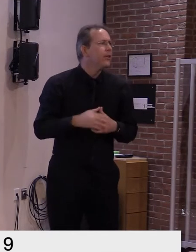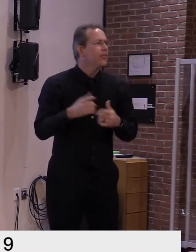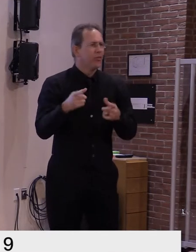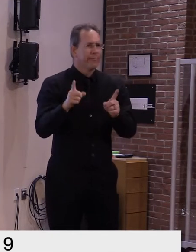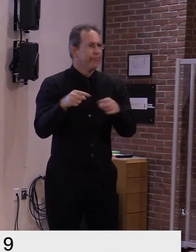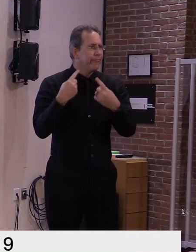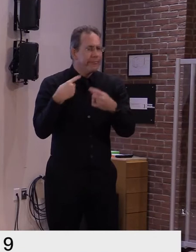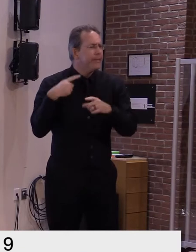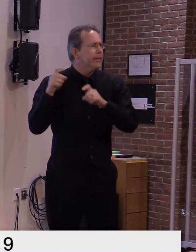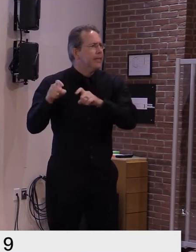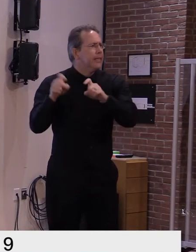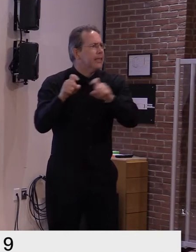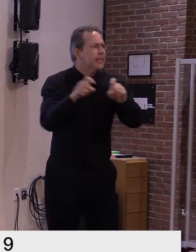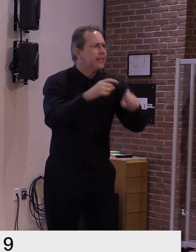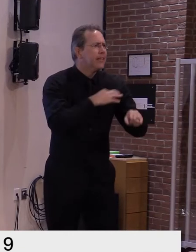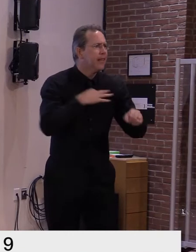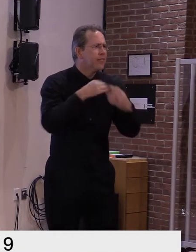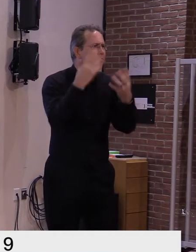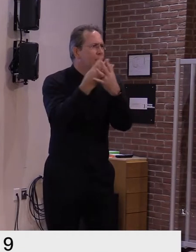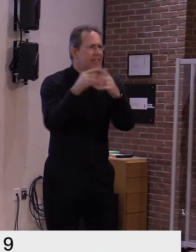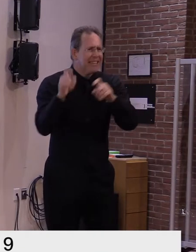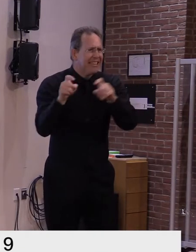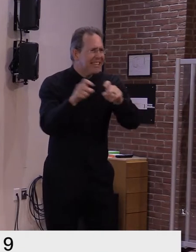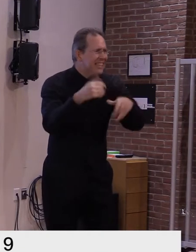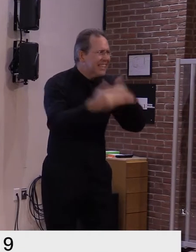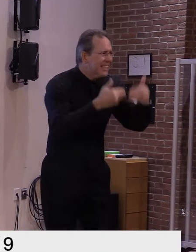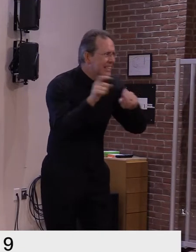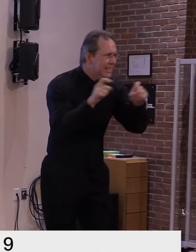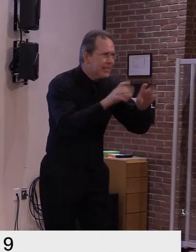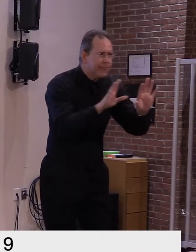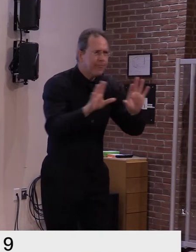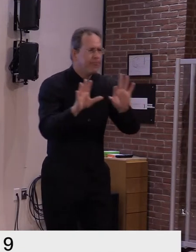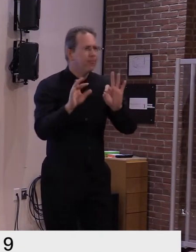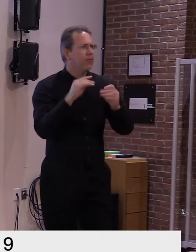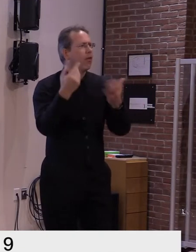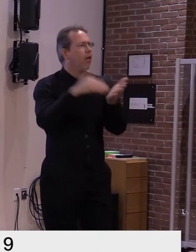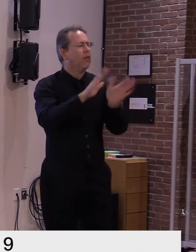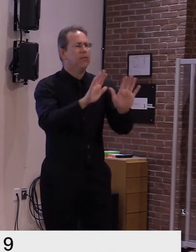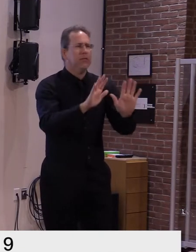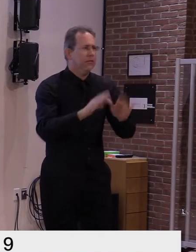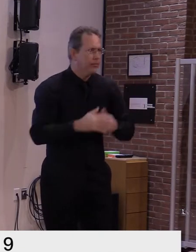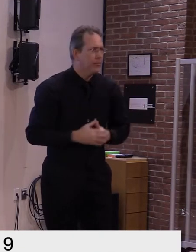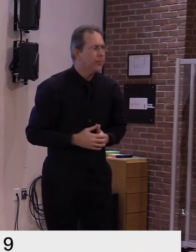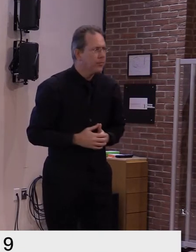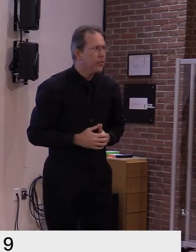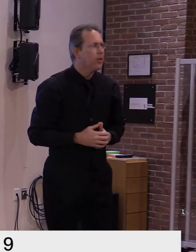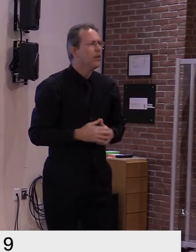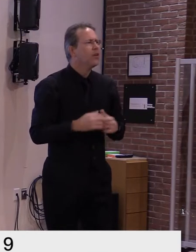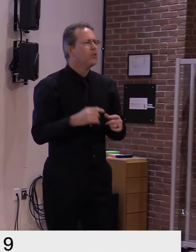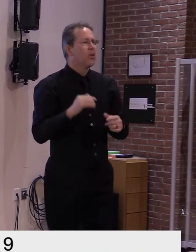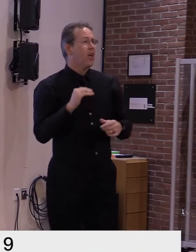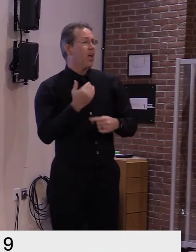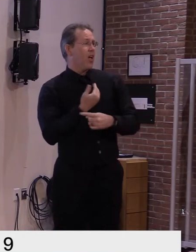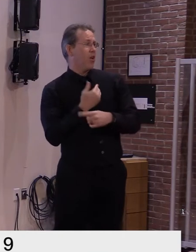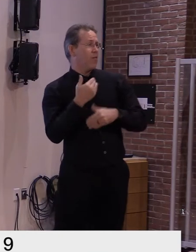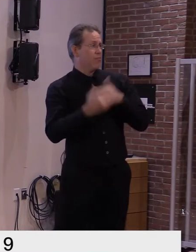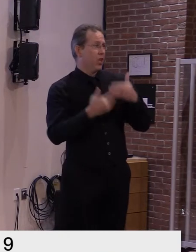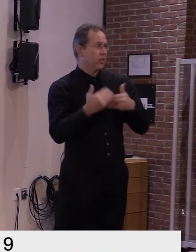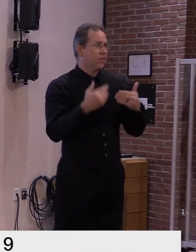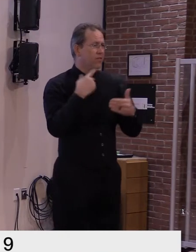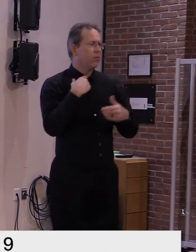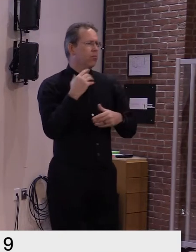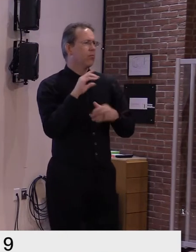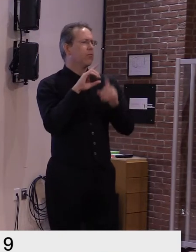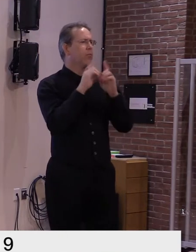these mass testing strategies, are part of the Vermont's DOC COVID mitigation